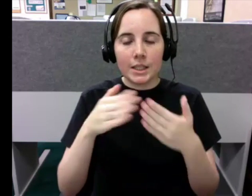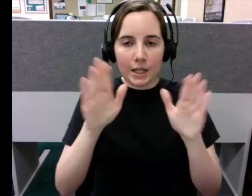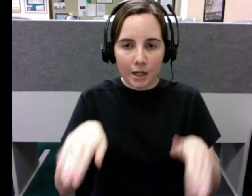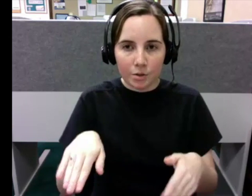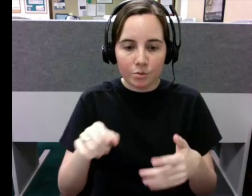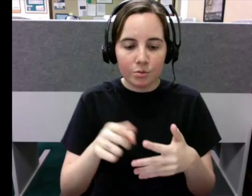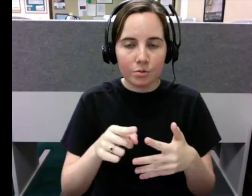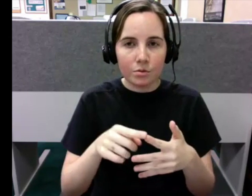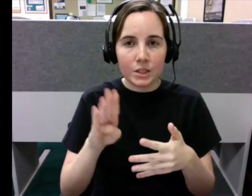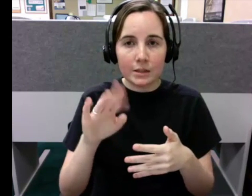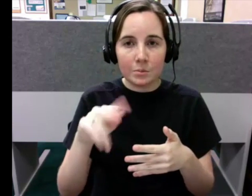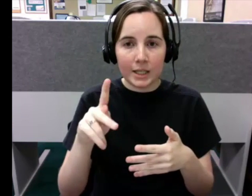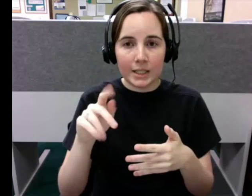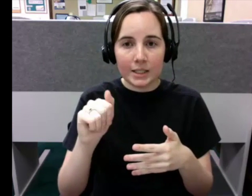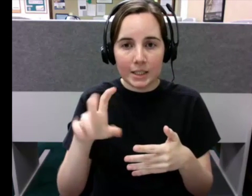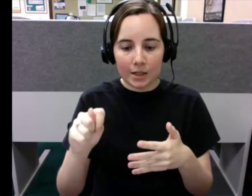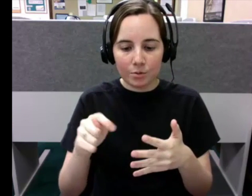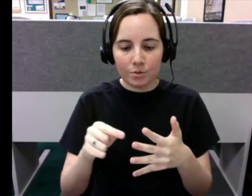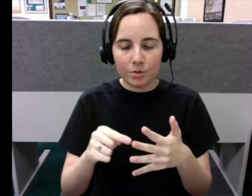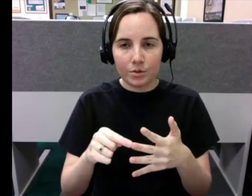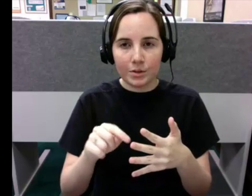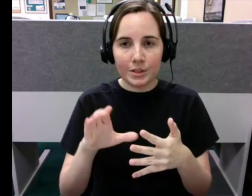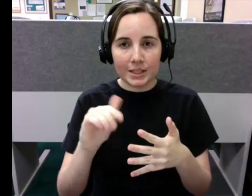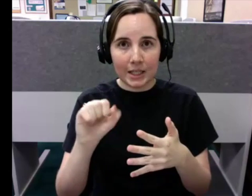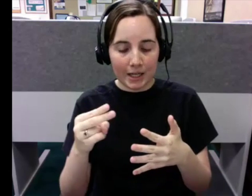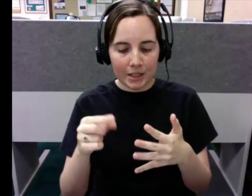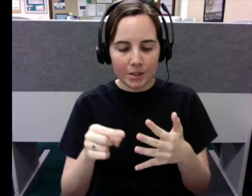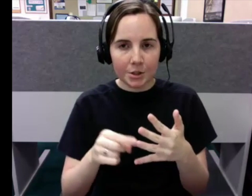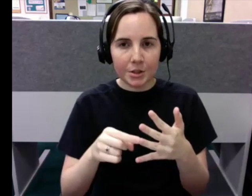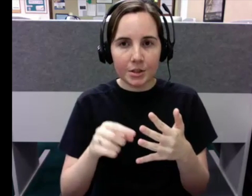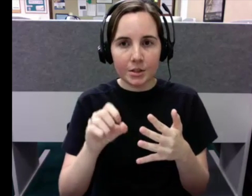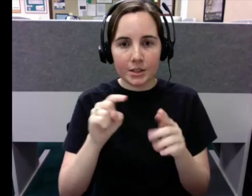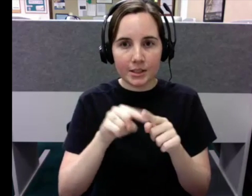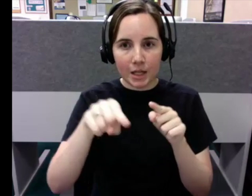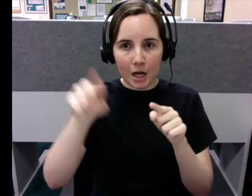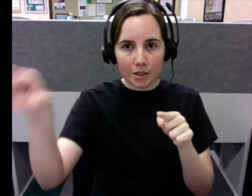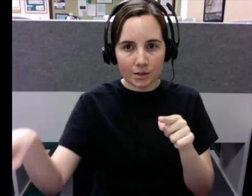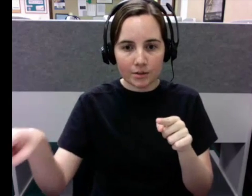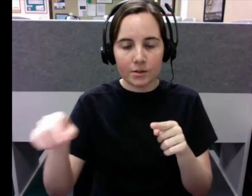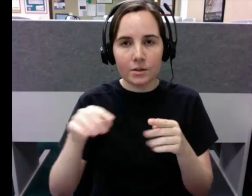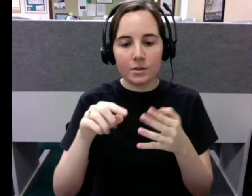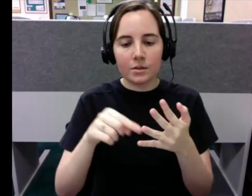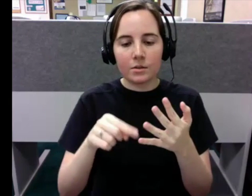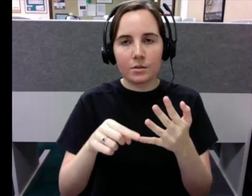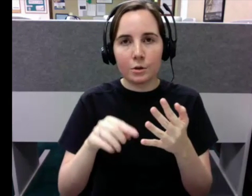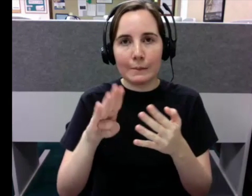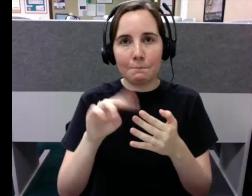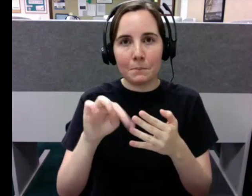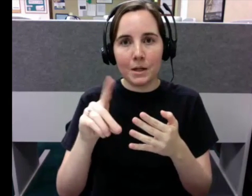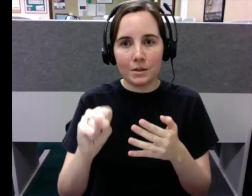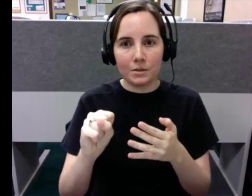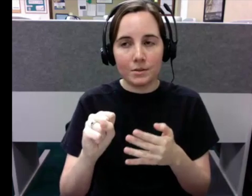cash, stocks, and bonds. You may be able to get SSI if